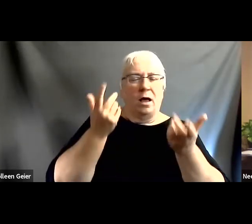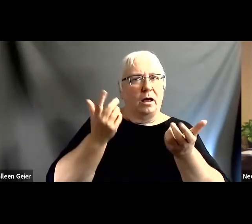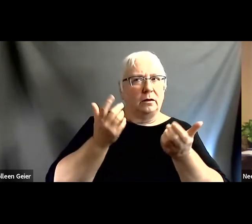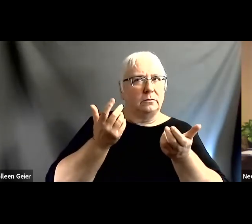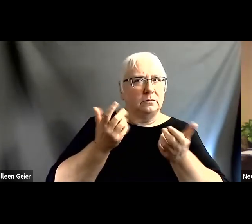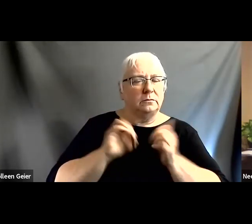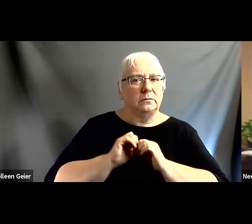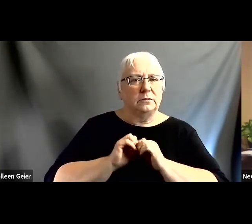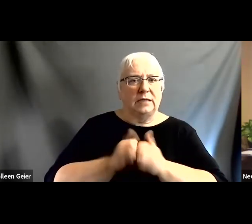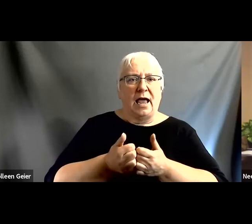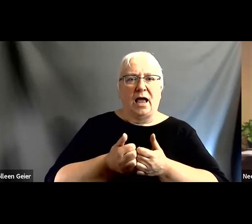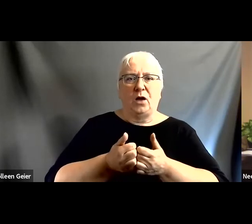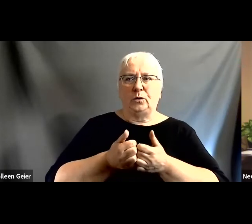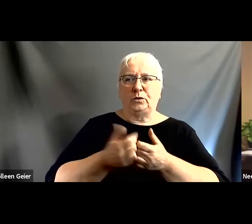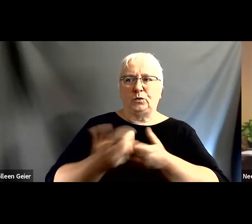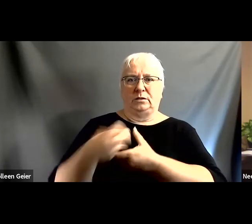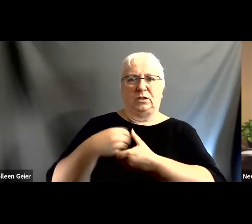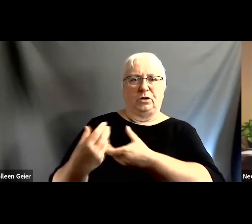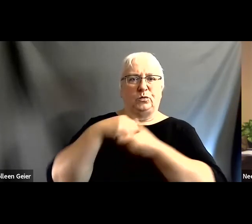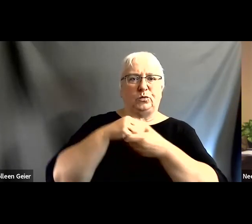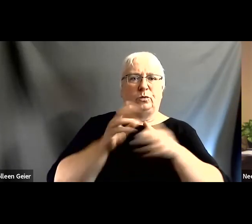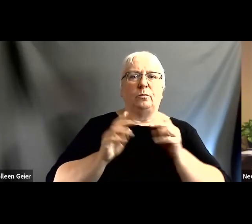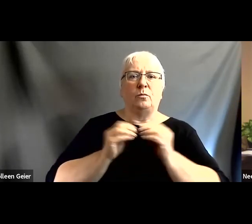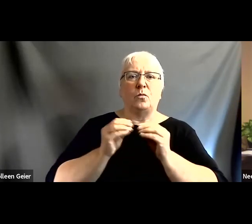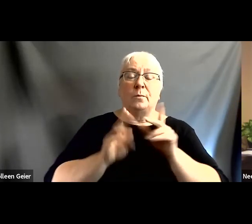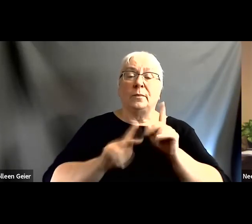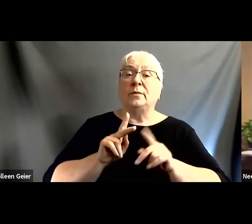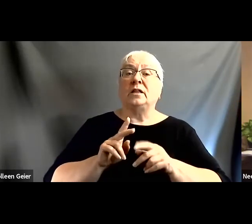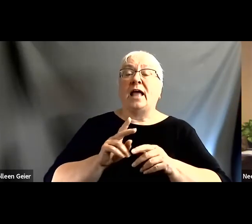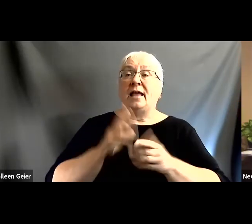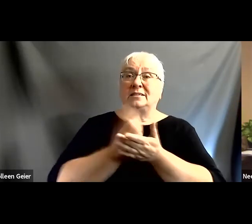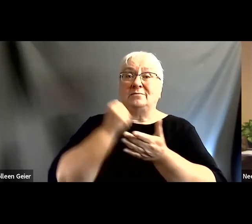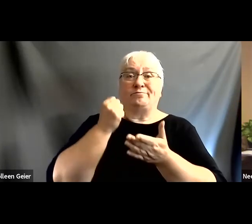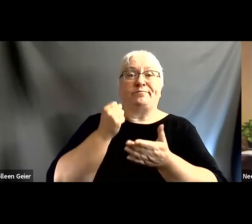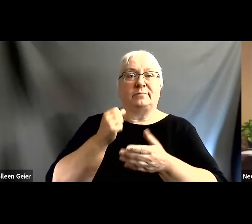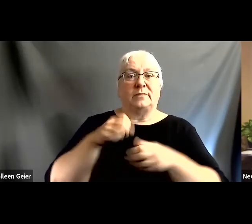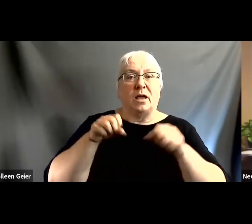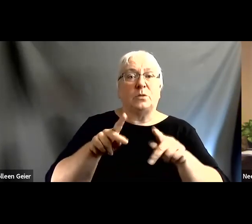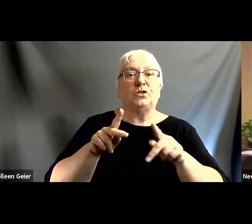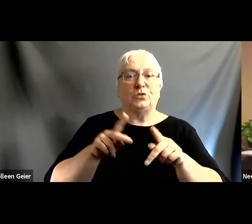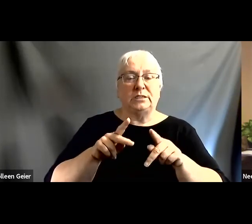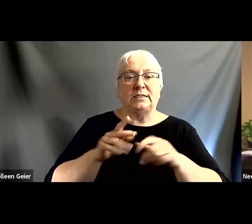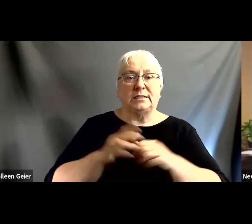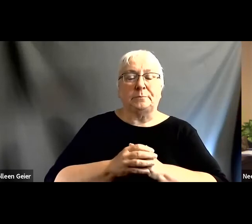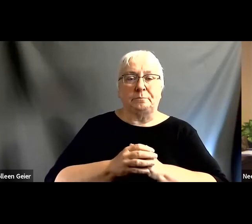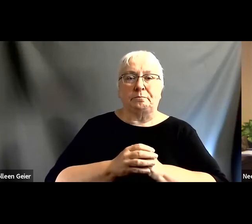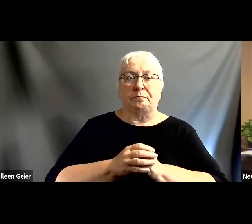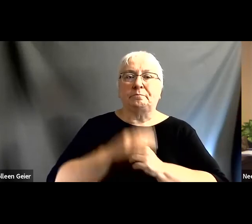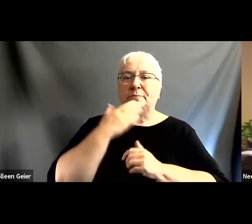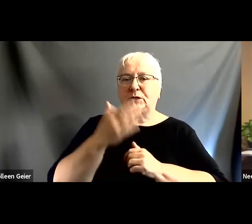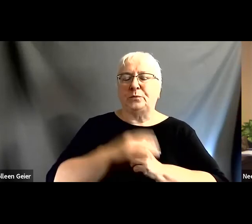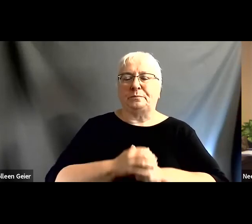and hopefully, find opportunities in this pandemic. Thank